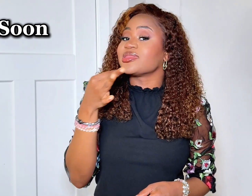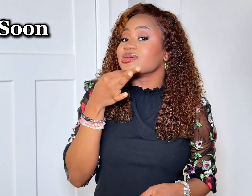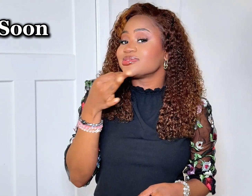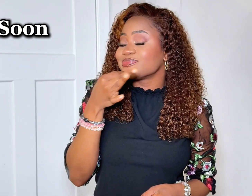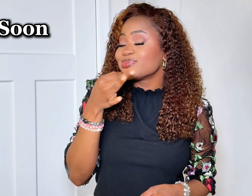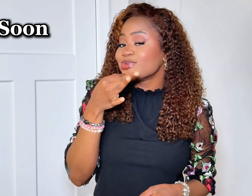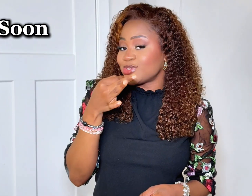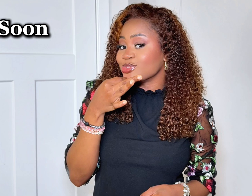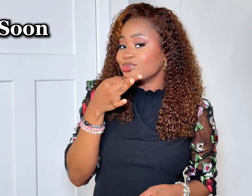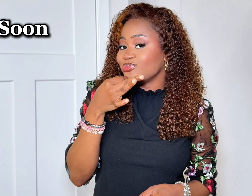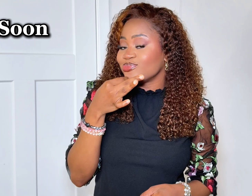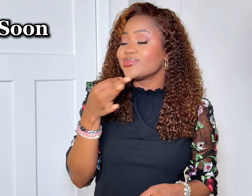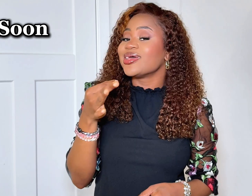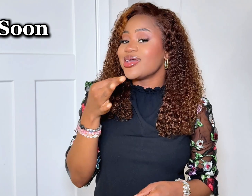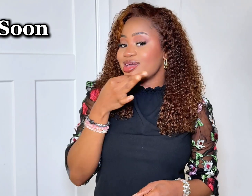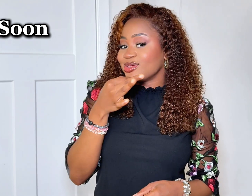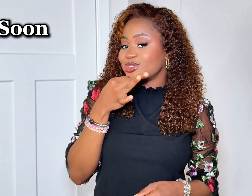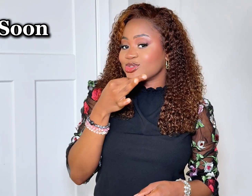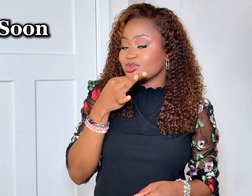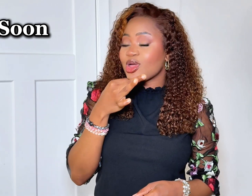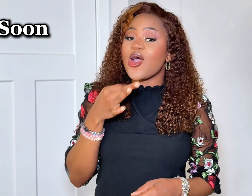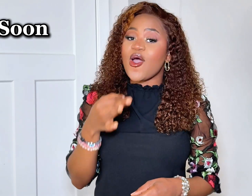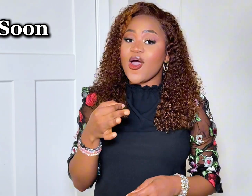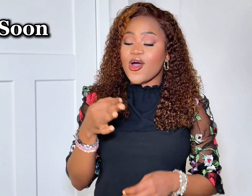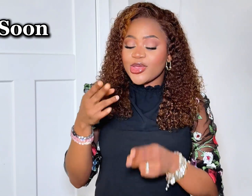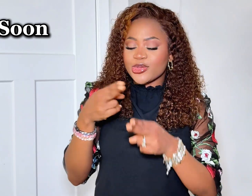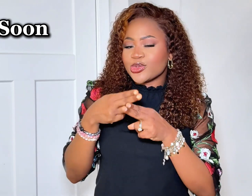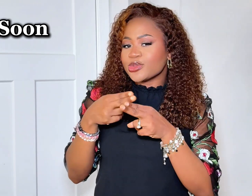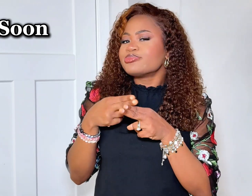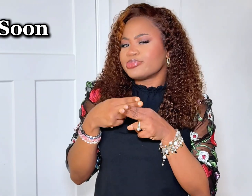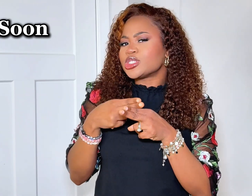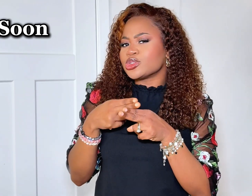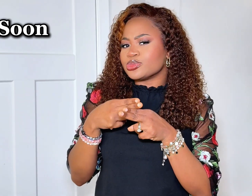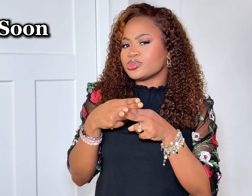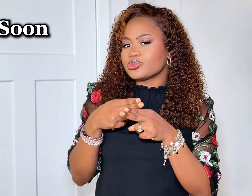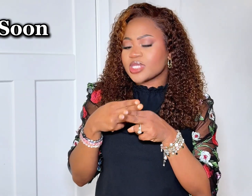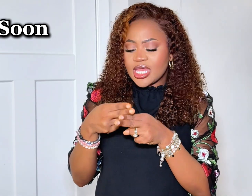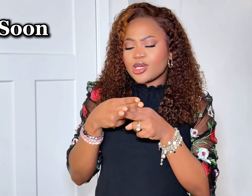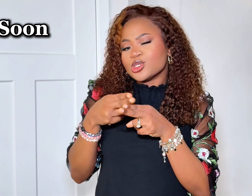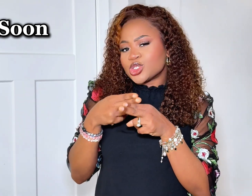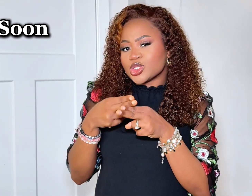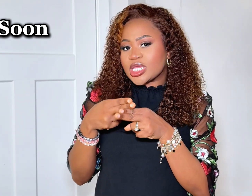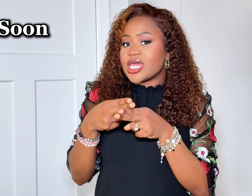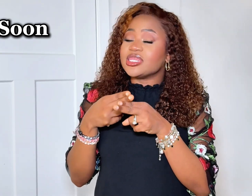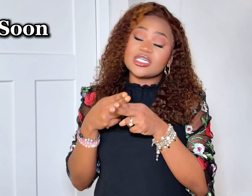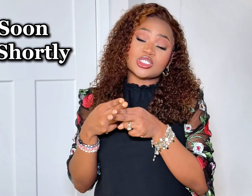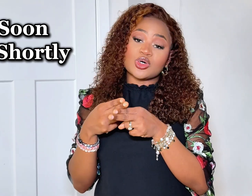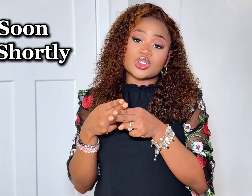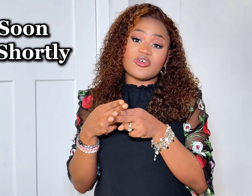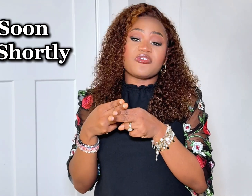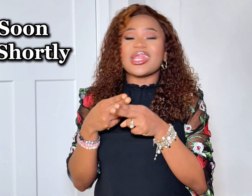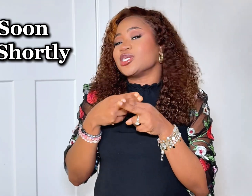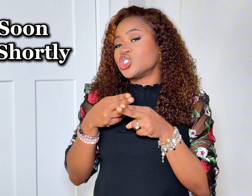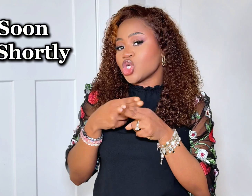this. Soon. Soon. Or you do soon. Soon. This is also for like